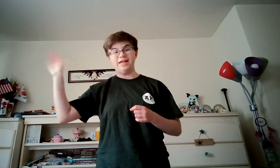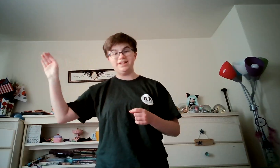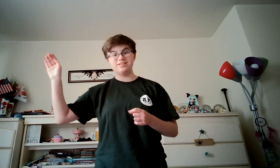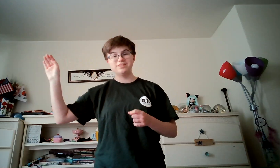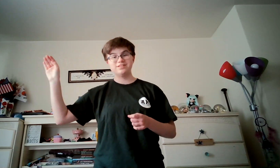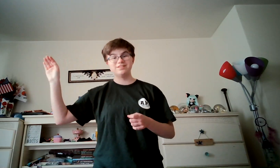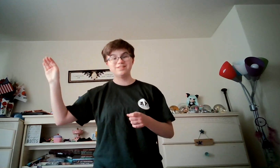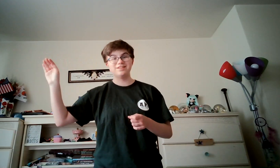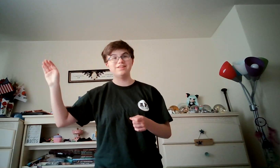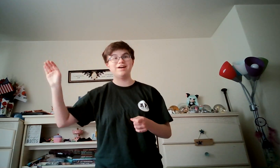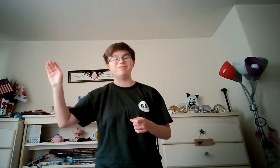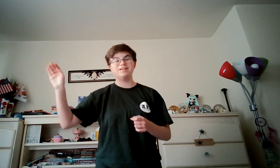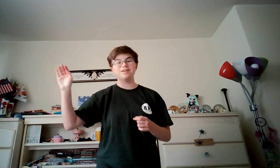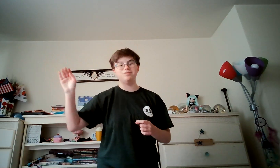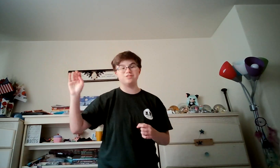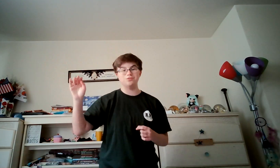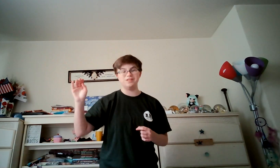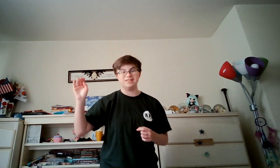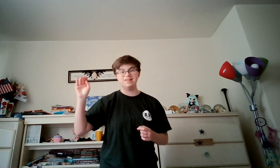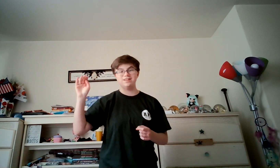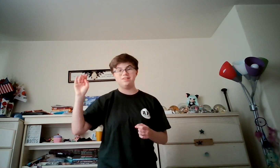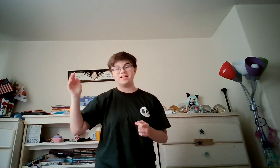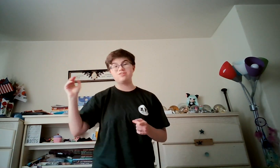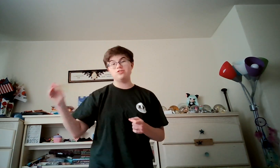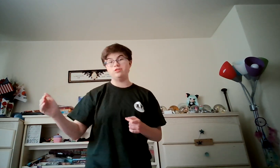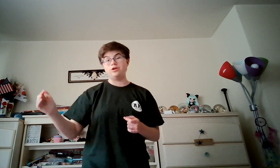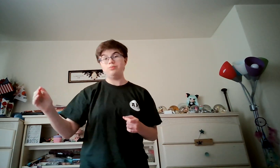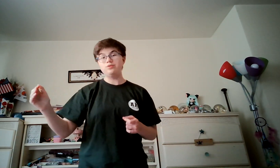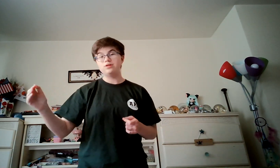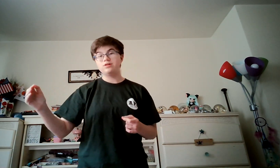blanked on the alphabet because I was doing it that slow.